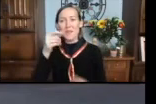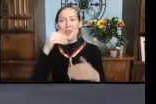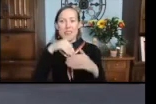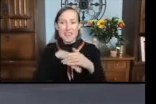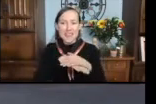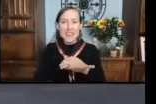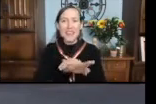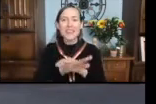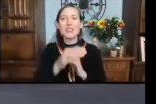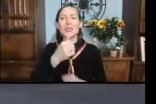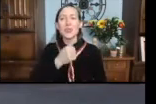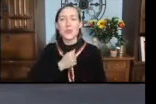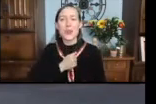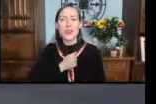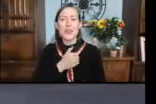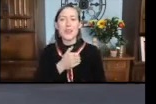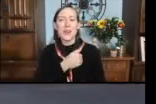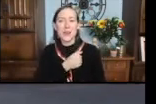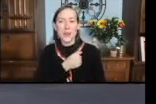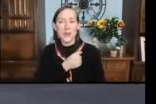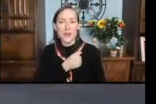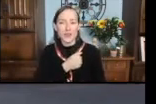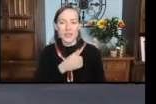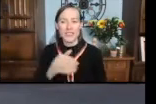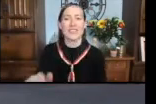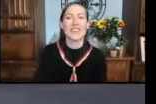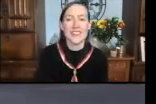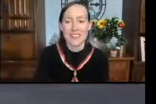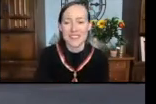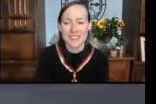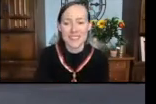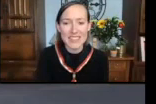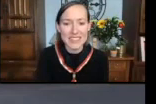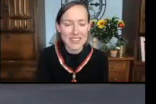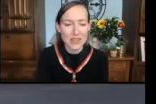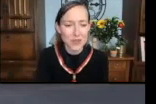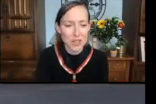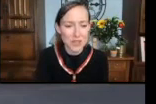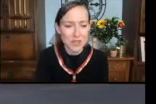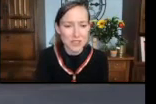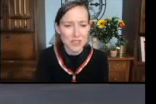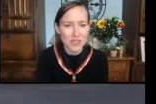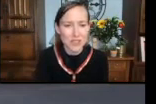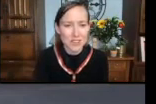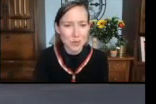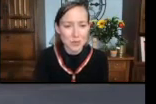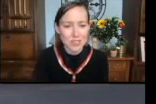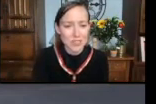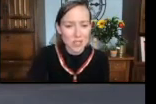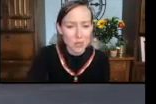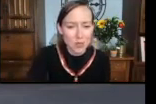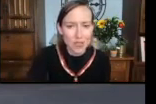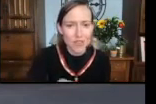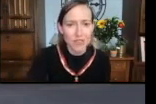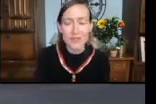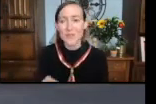Come into my heart. All right. I don't know if you guys know this song. We're singing a